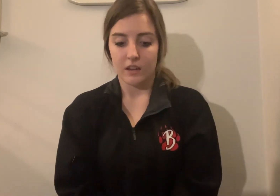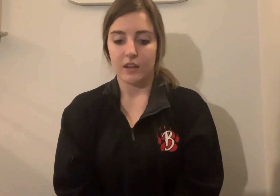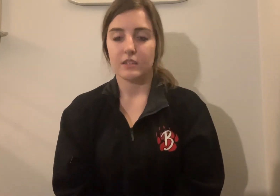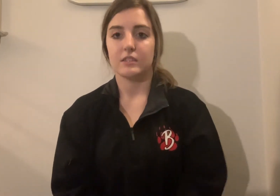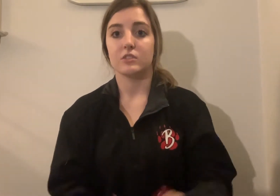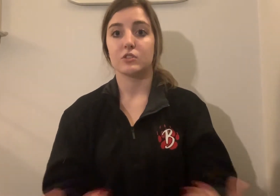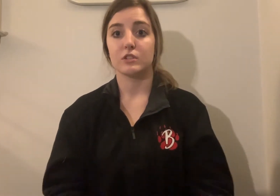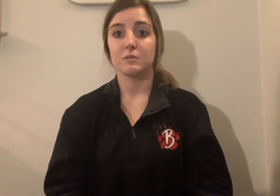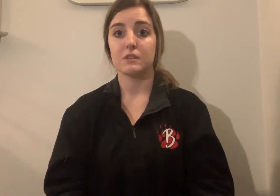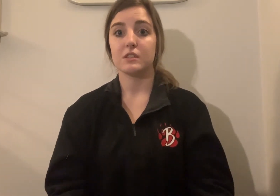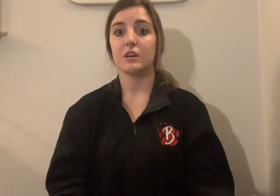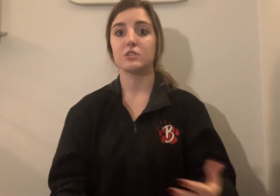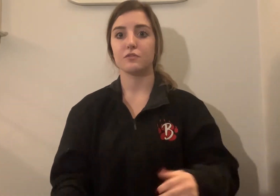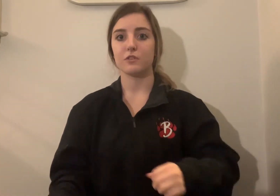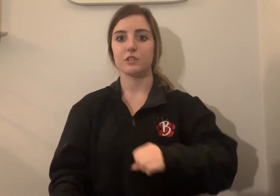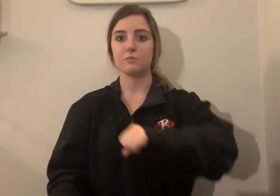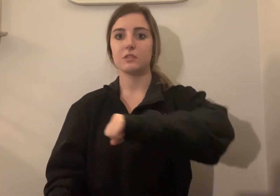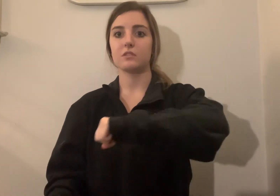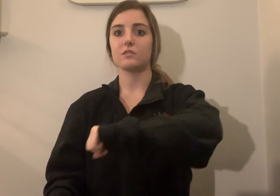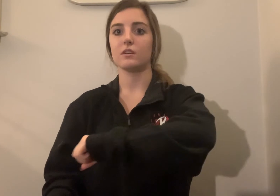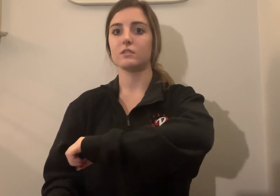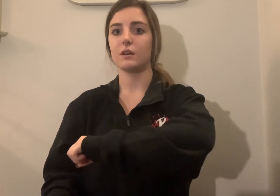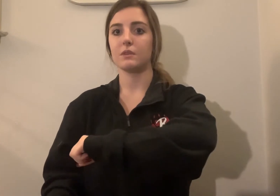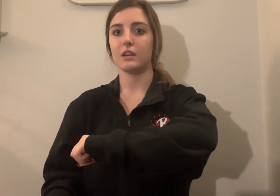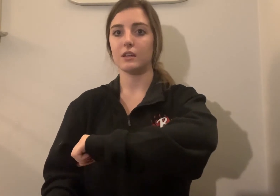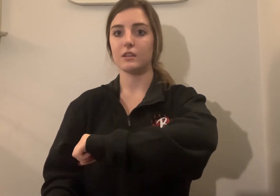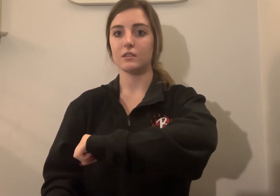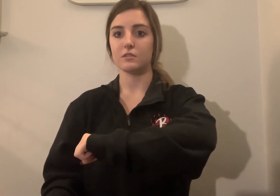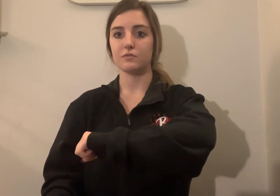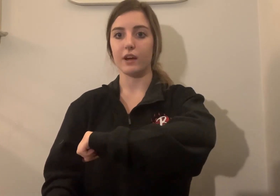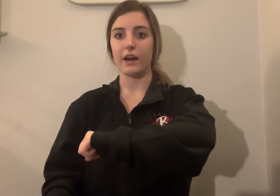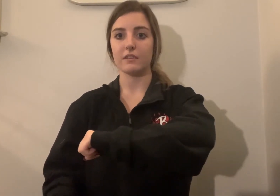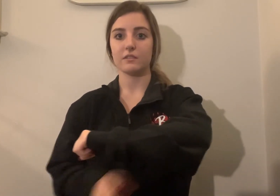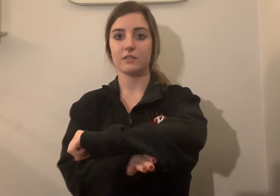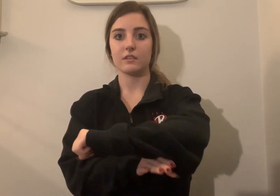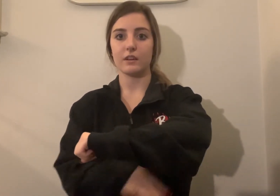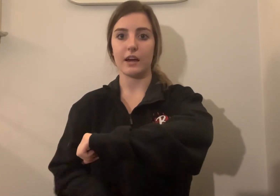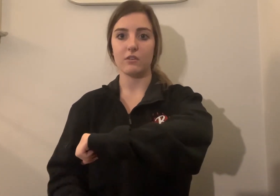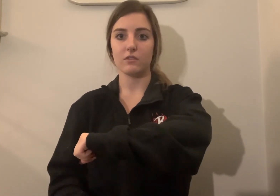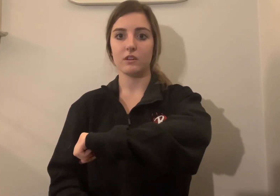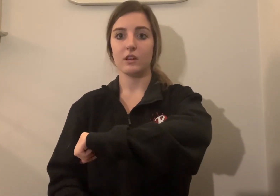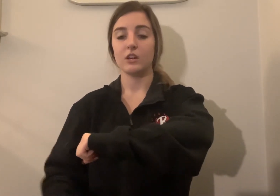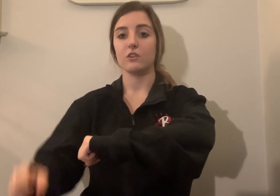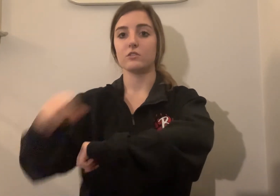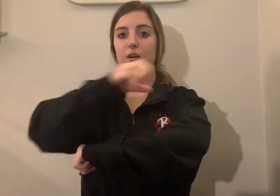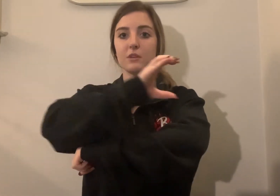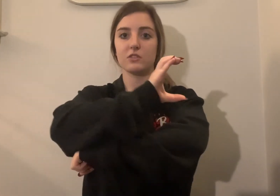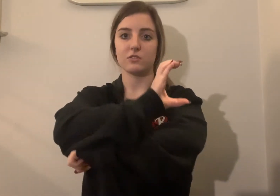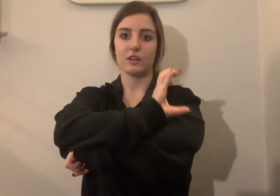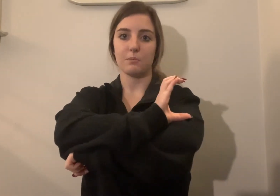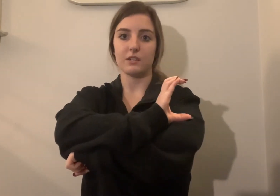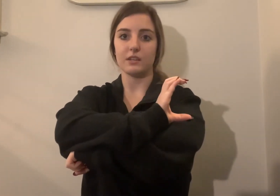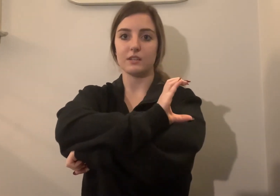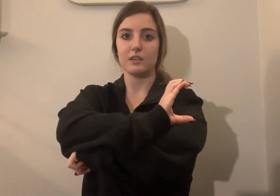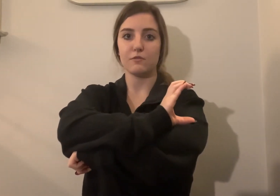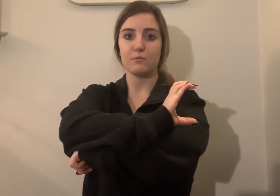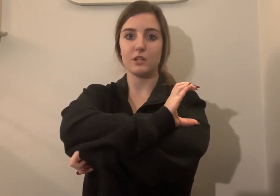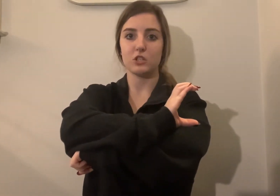Next is Christmas. So for Christmas, your non-dominant is flat out. Your dominant is on top in a C formation and it